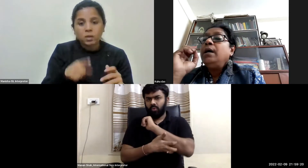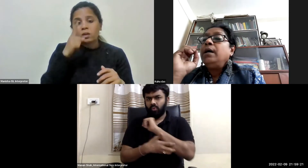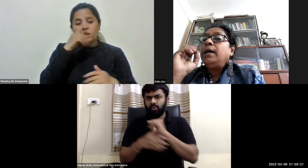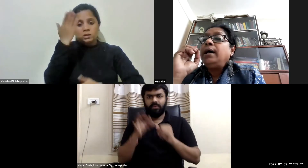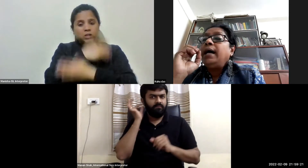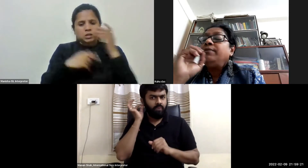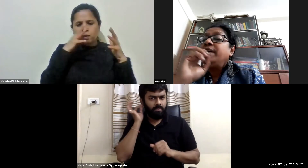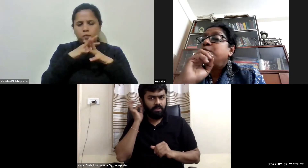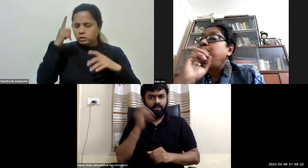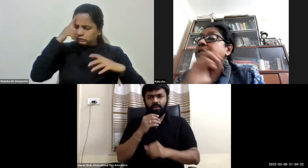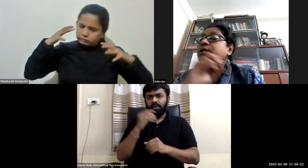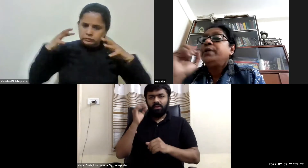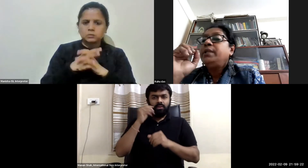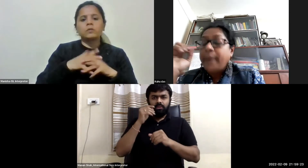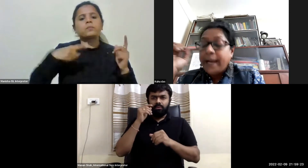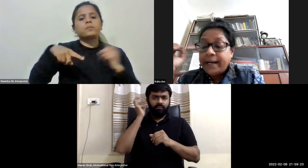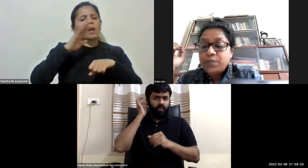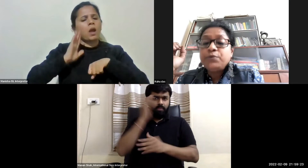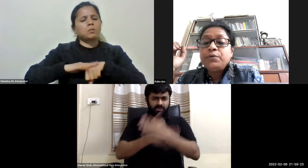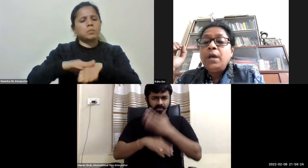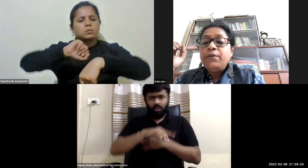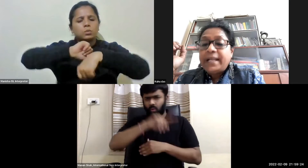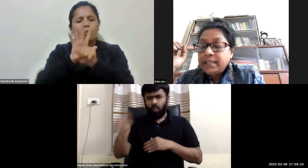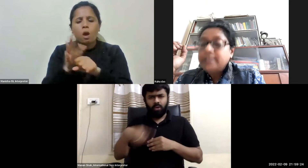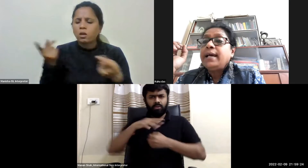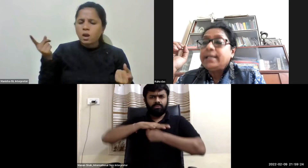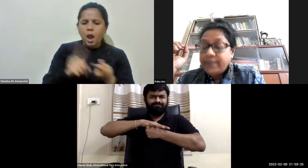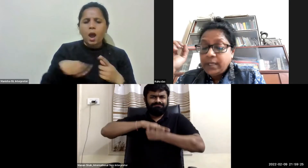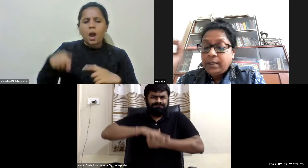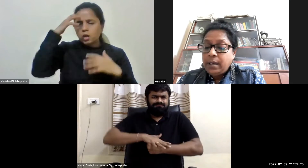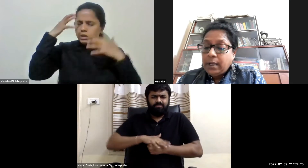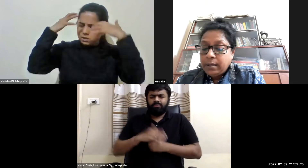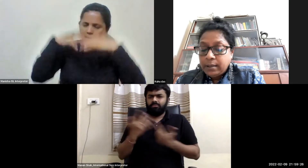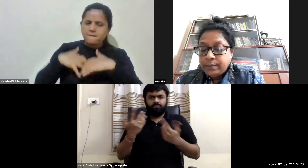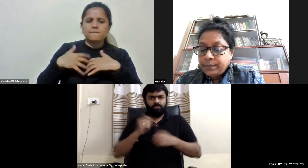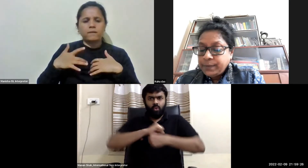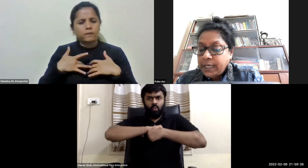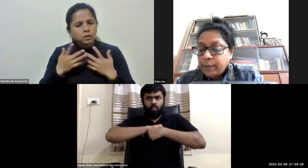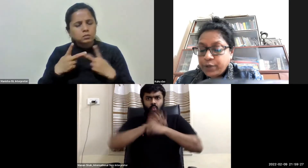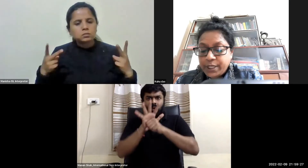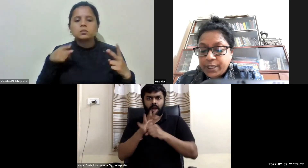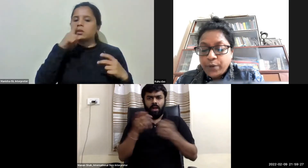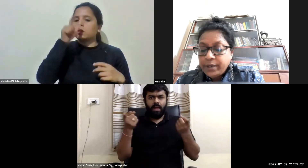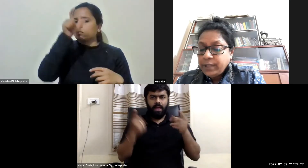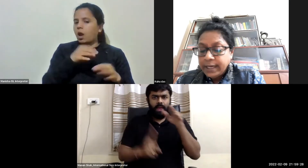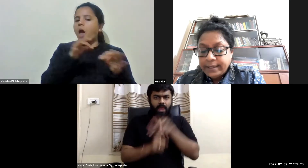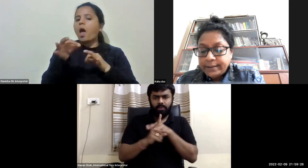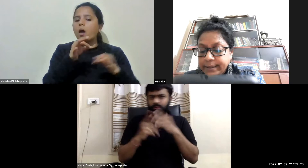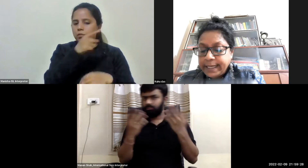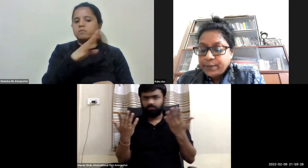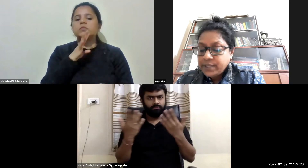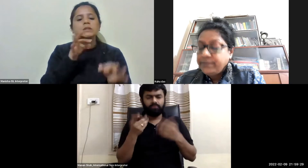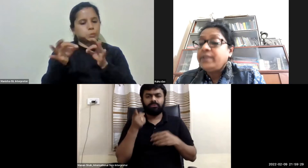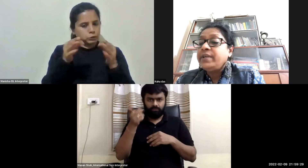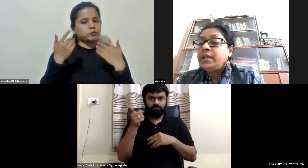women's have experienced during the pandemic. So Francisca has very elaborately spoken on that,